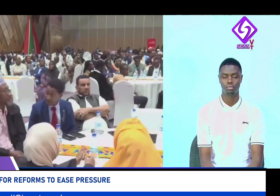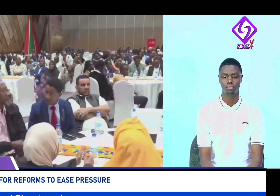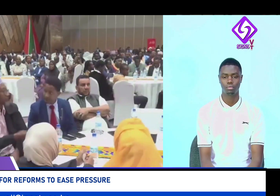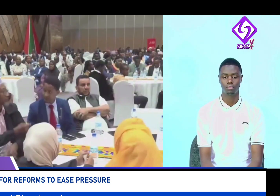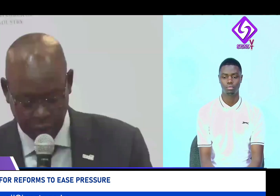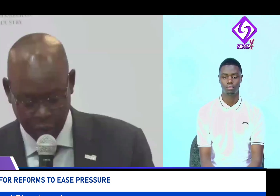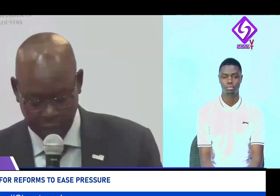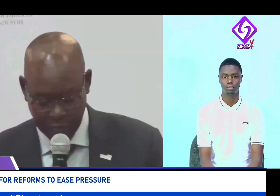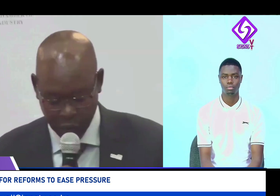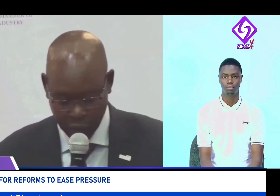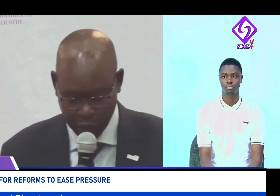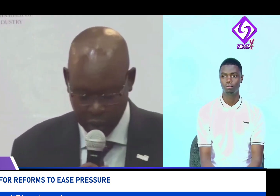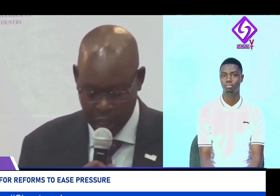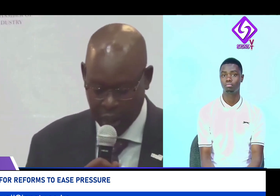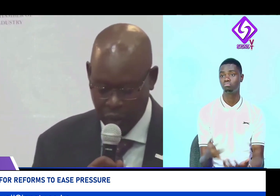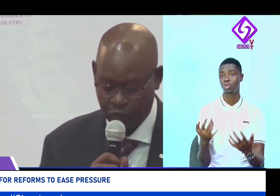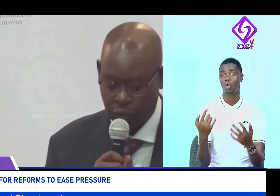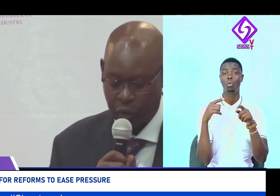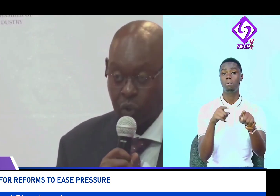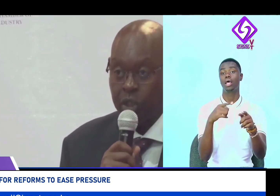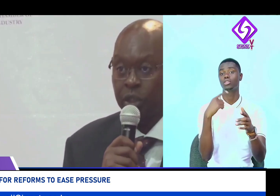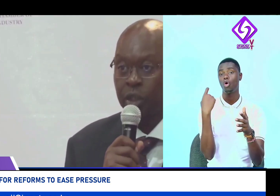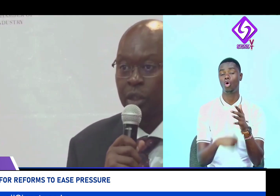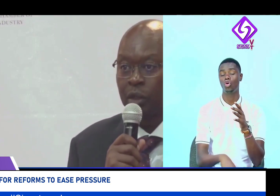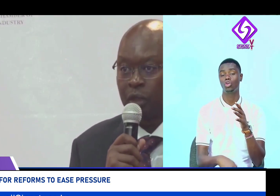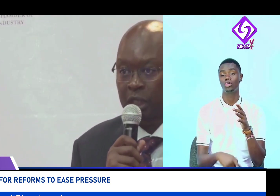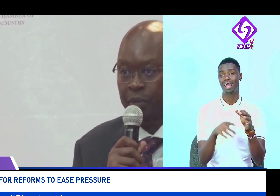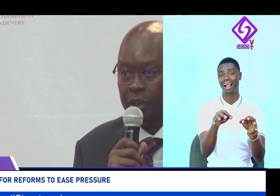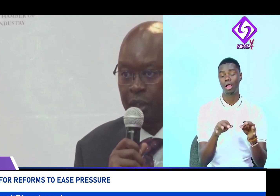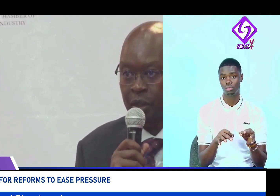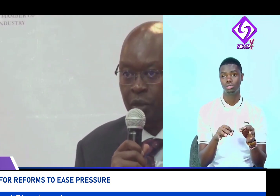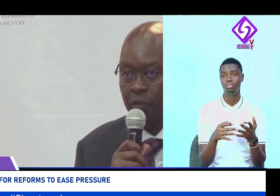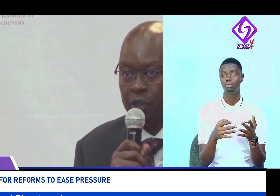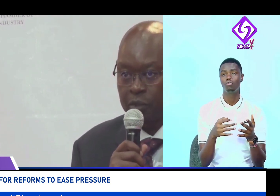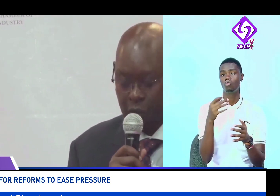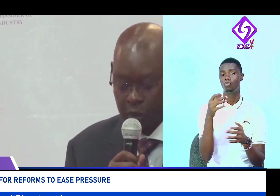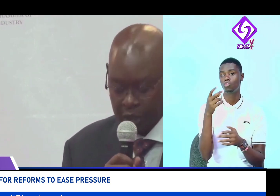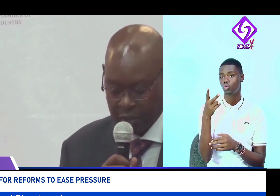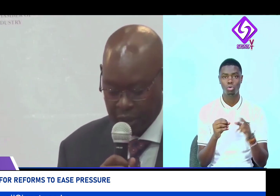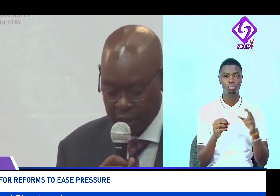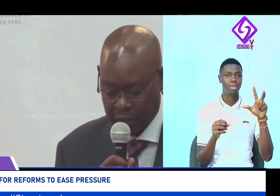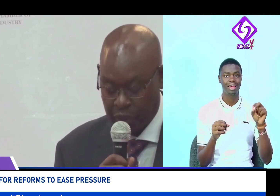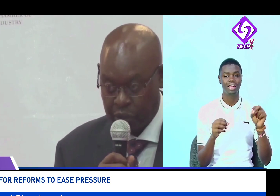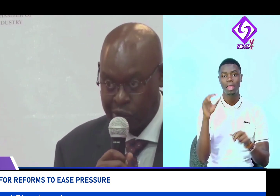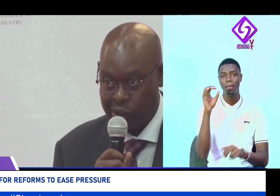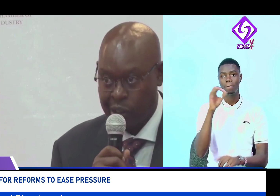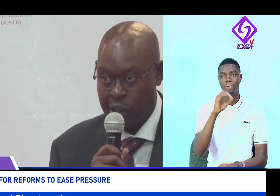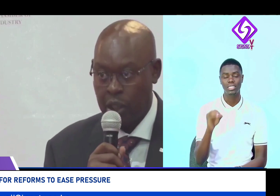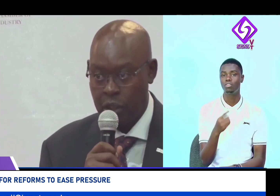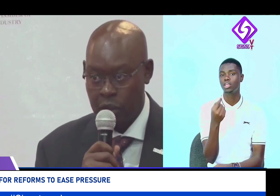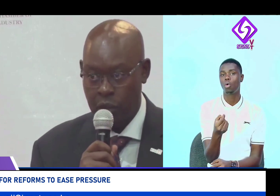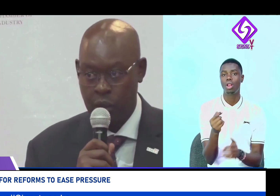And regulatory compliance costs account for 20 to 30% of the small medium enterprises'